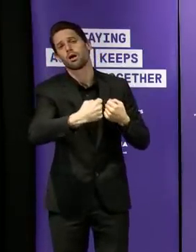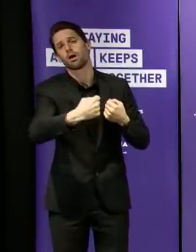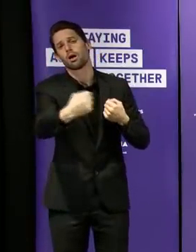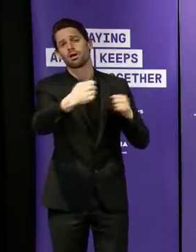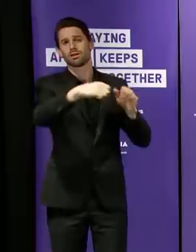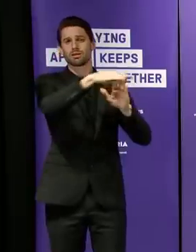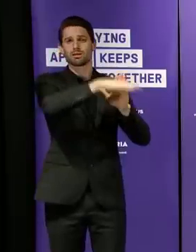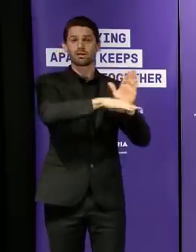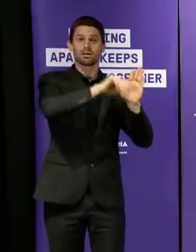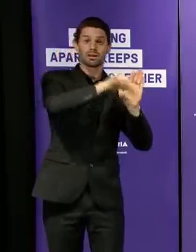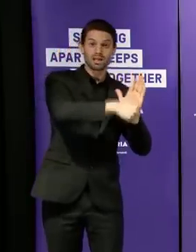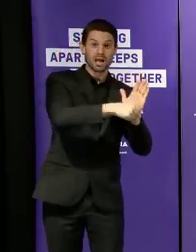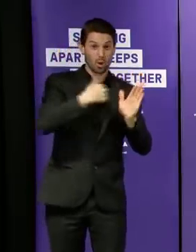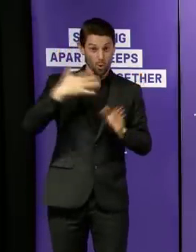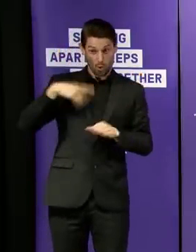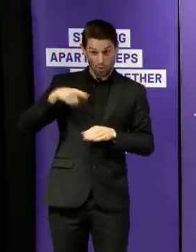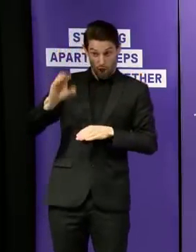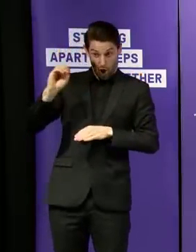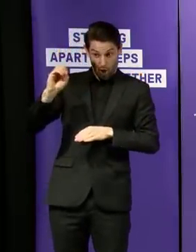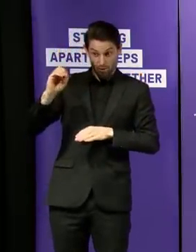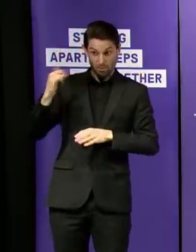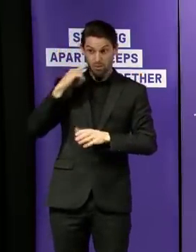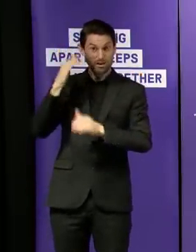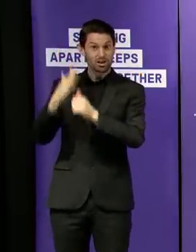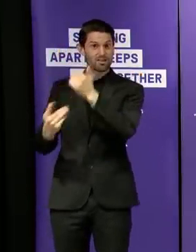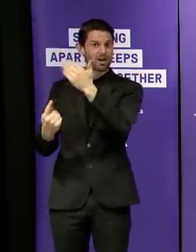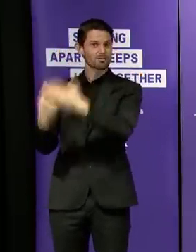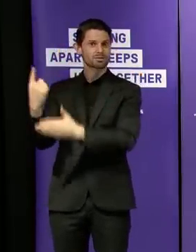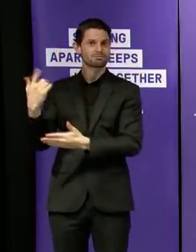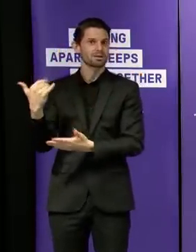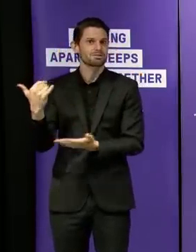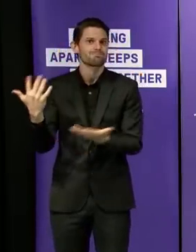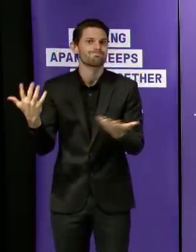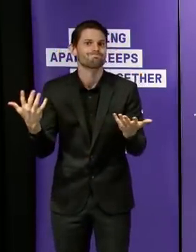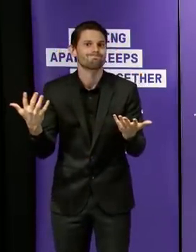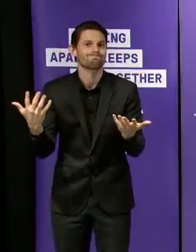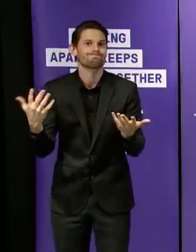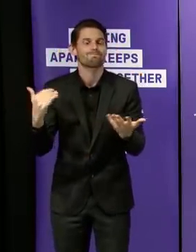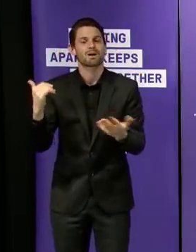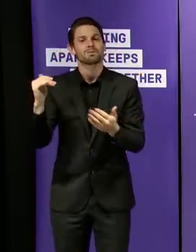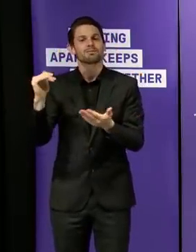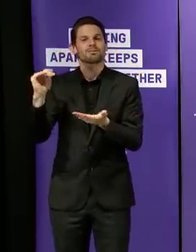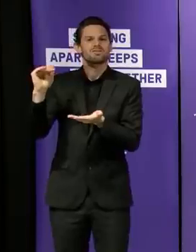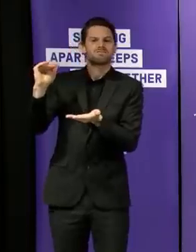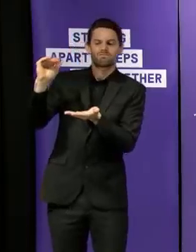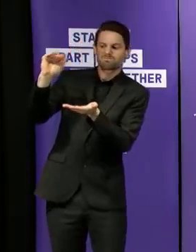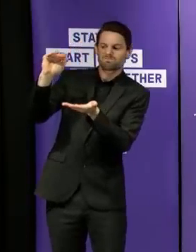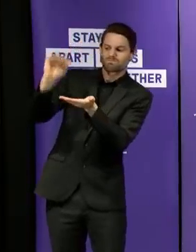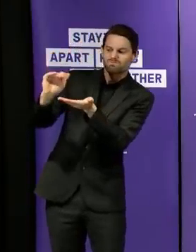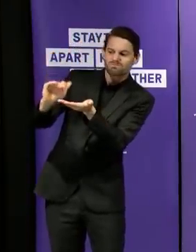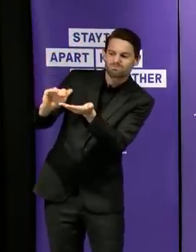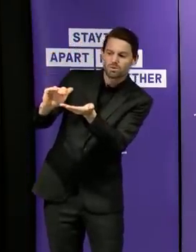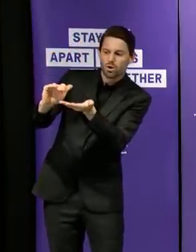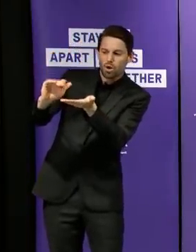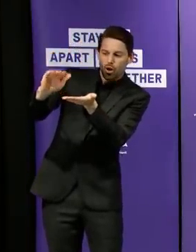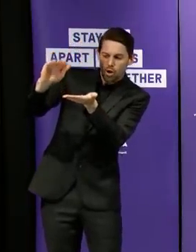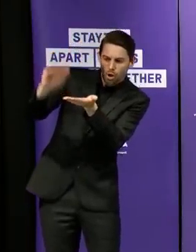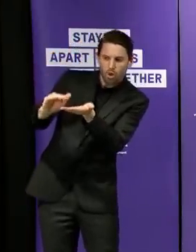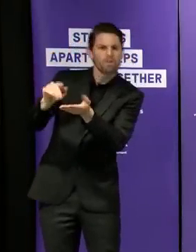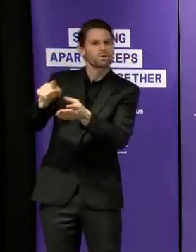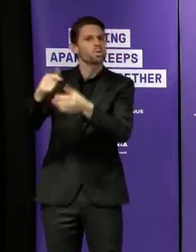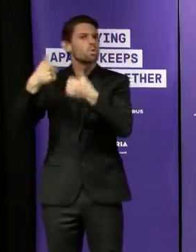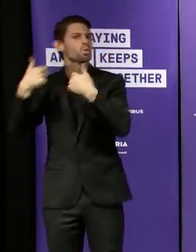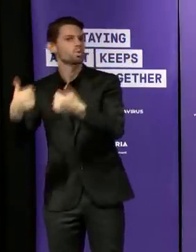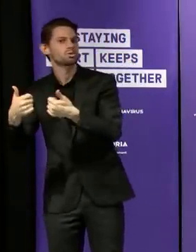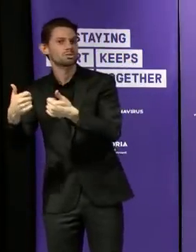achievable. You've got to get close to that. You've got to be within, you've got to be in that space more broadly, because there's